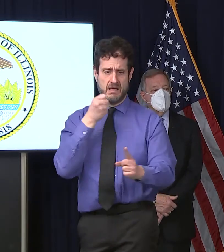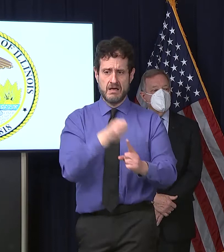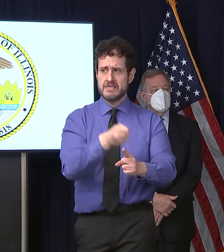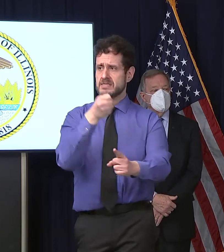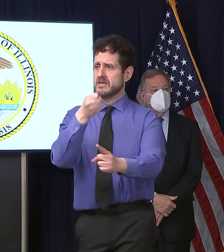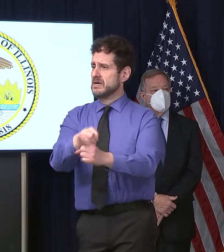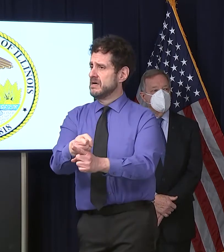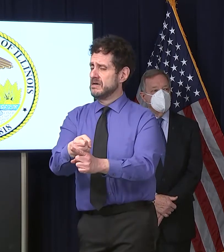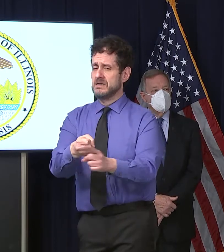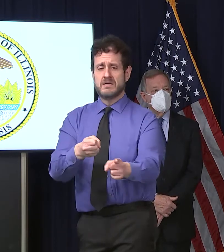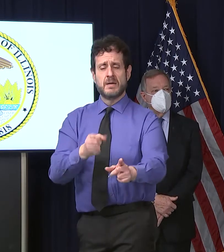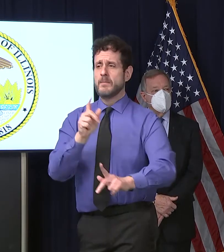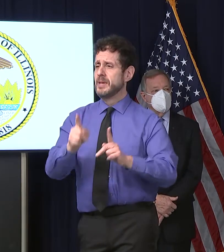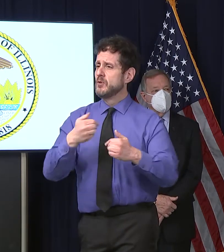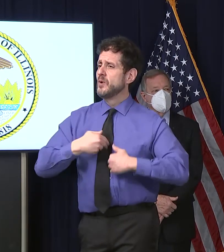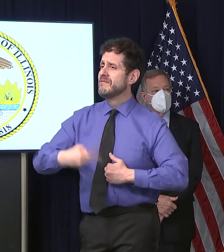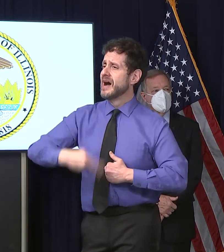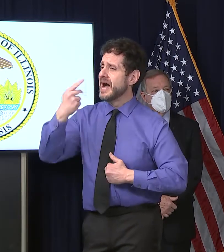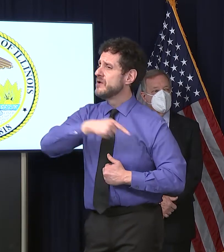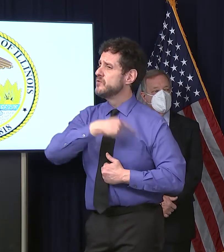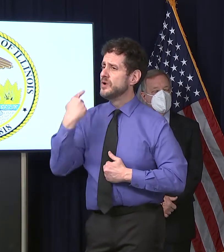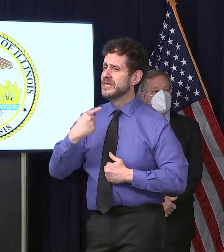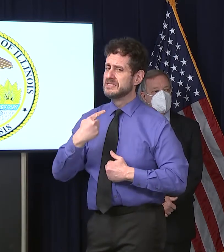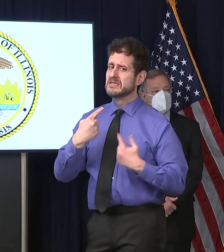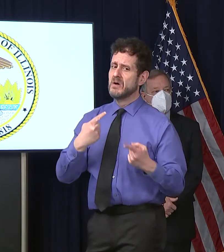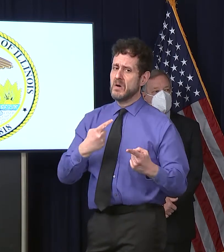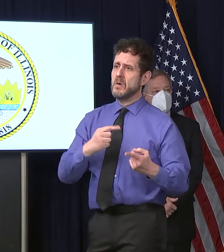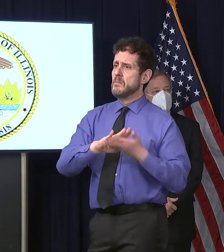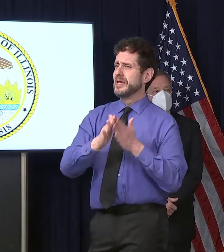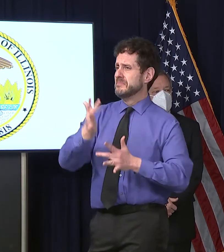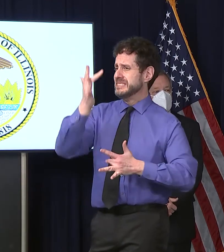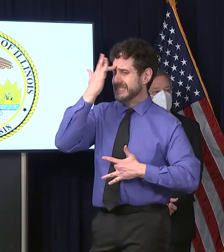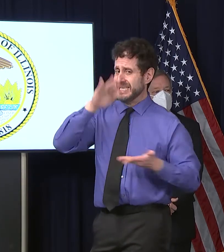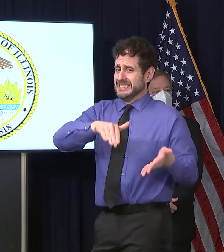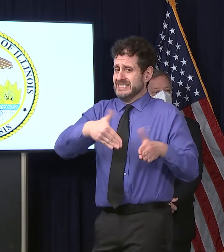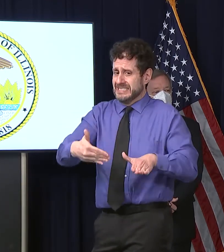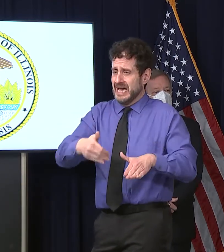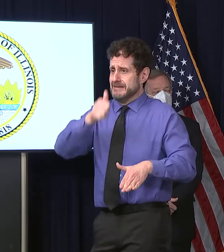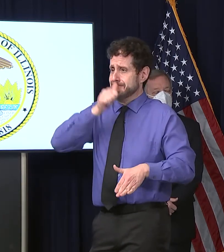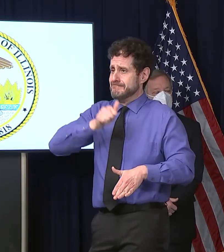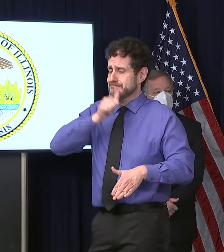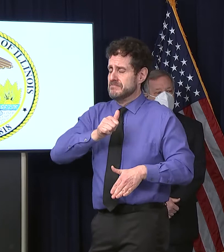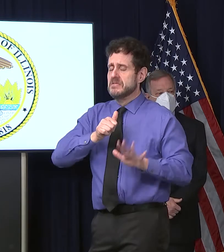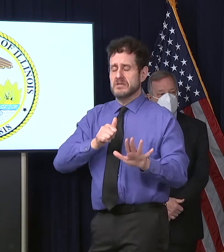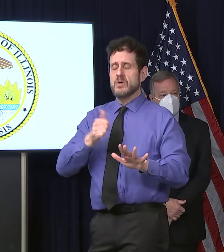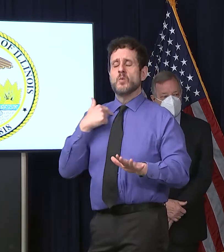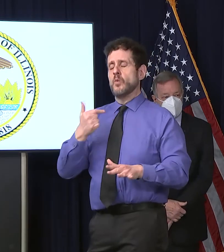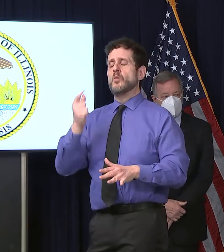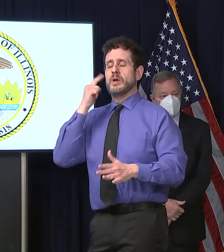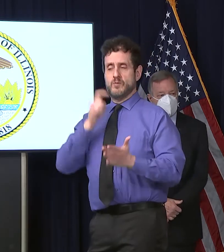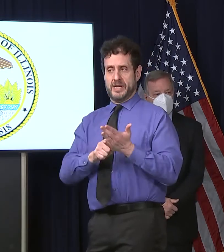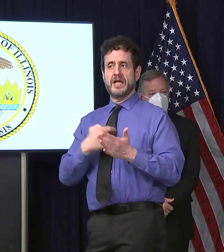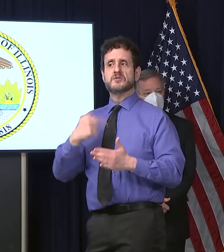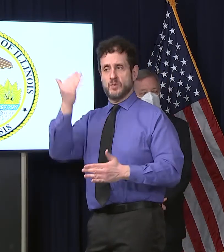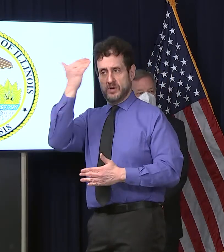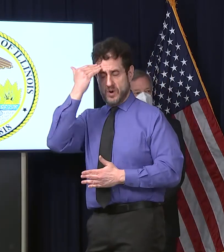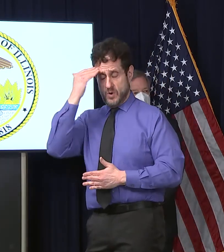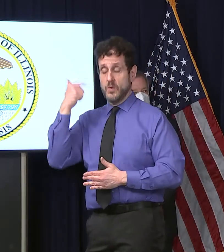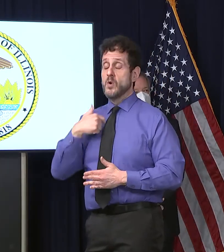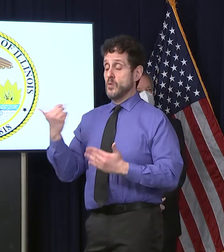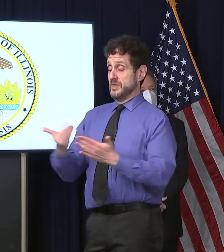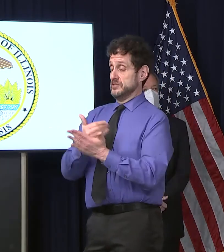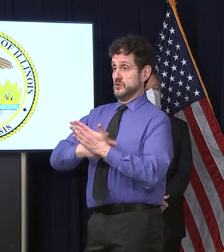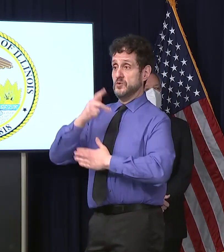had on our vulnerable communities. Let me say again that we're viewing our vaccine programs, like this pilot program, through